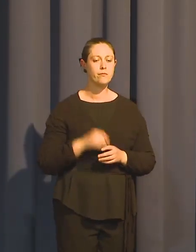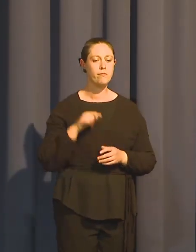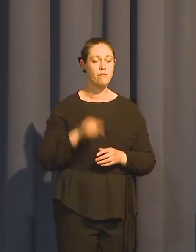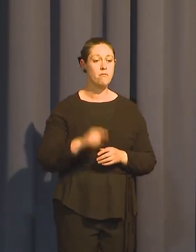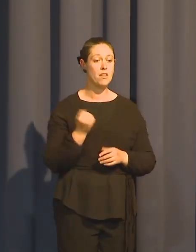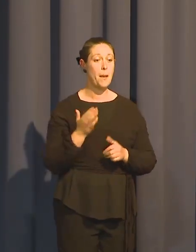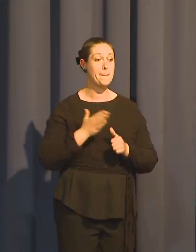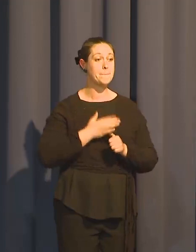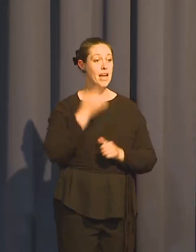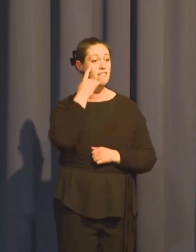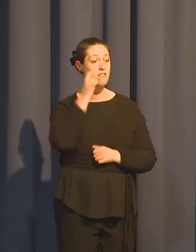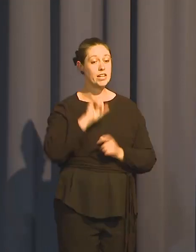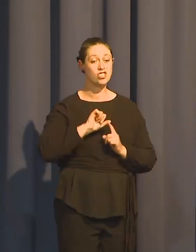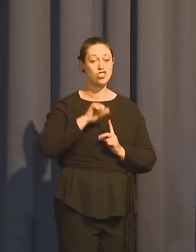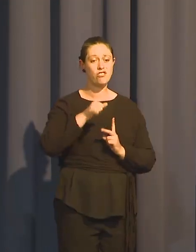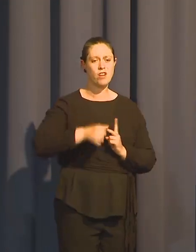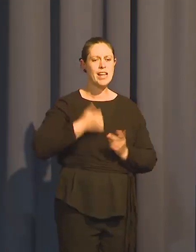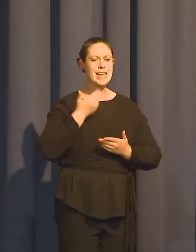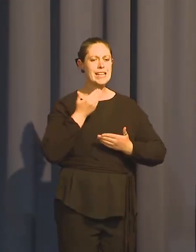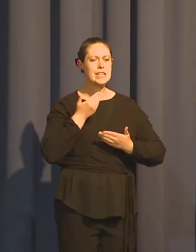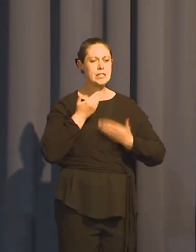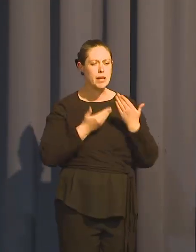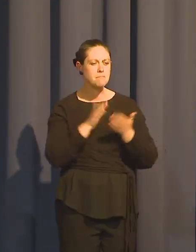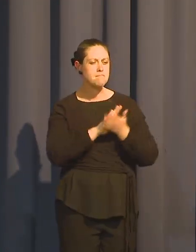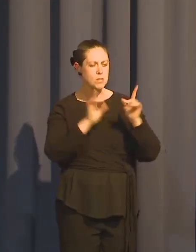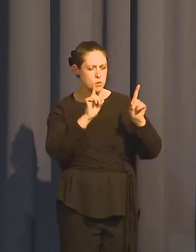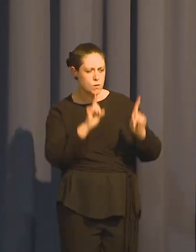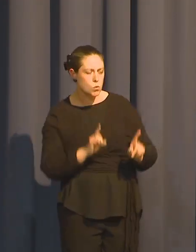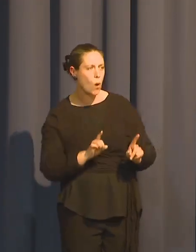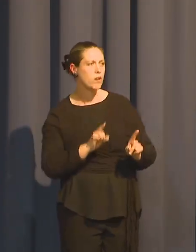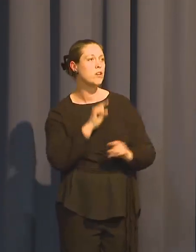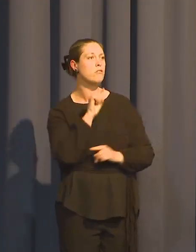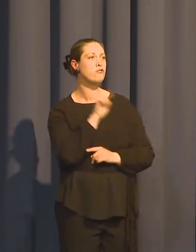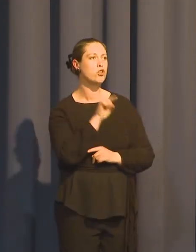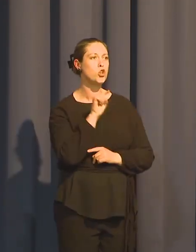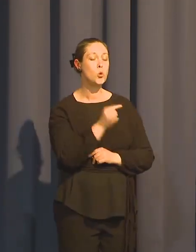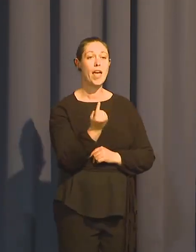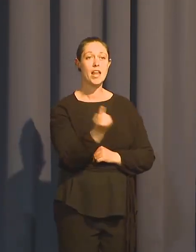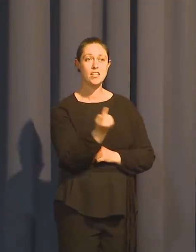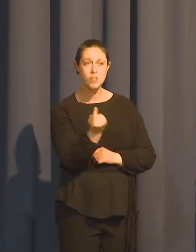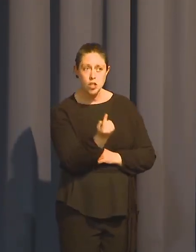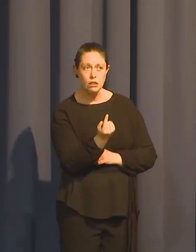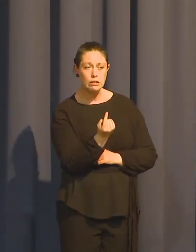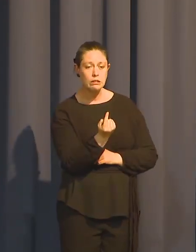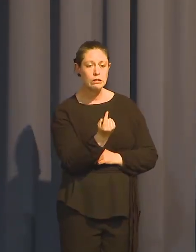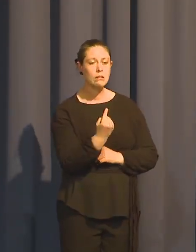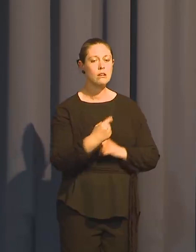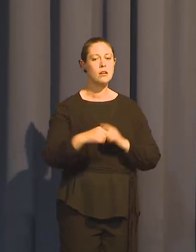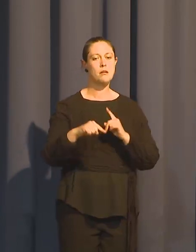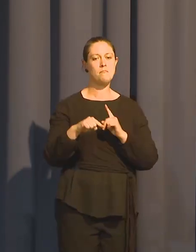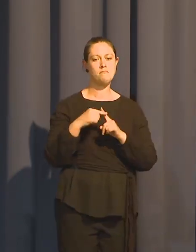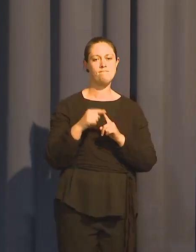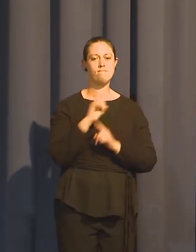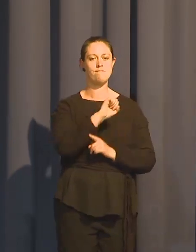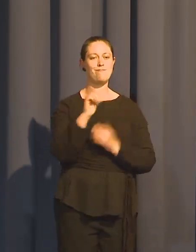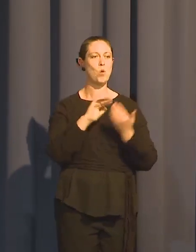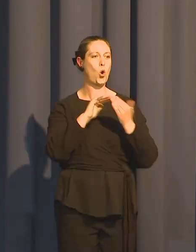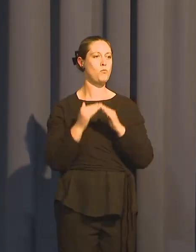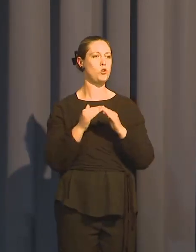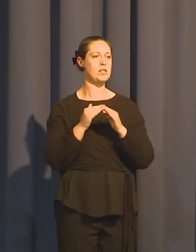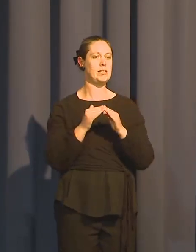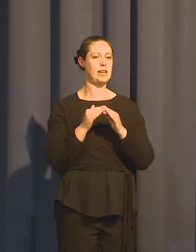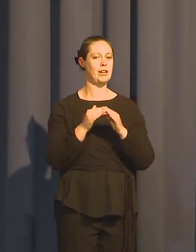we'll go through what they mean in detail for you as an individual and for you as a